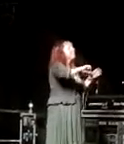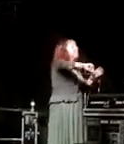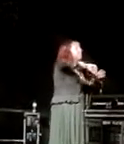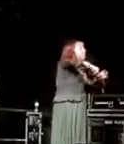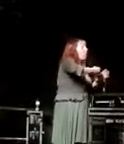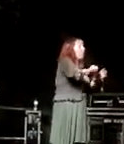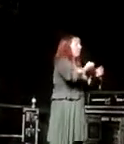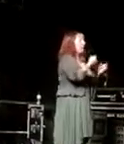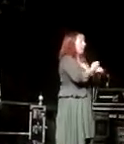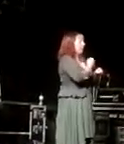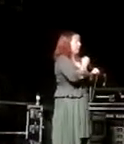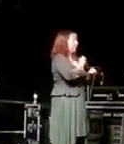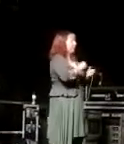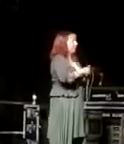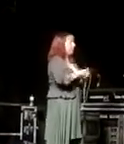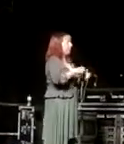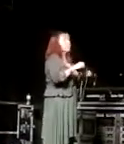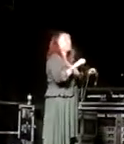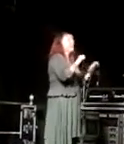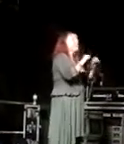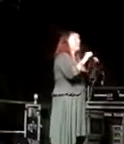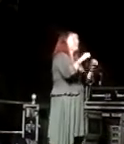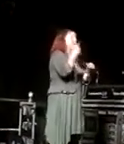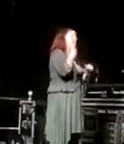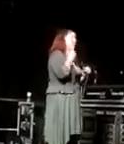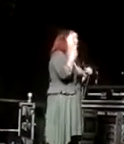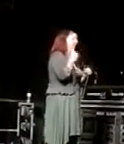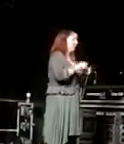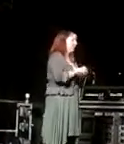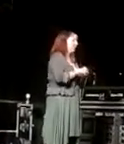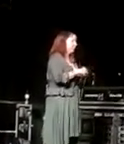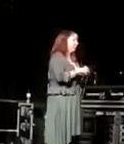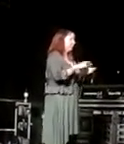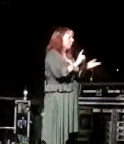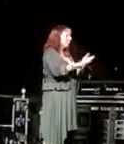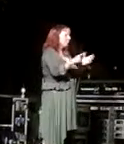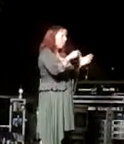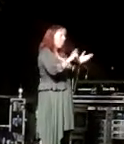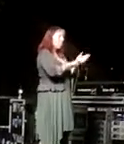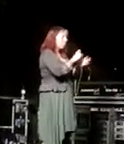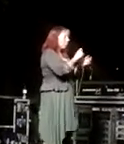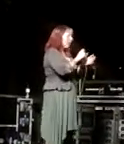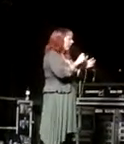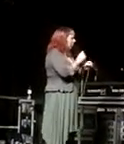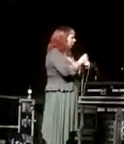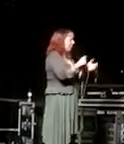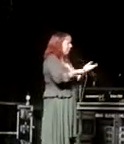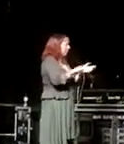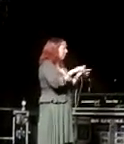Best bitters, joint bronzes, Langton Incline Plain Bitter.